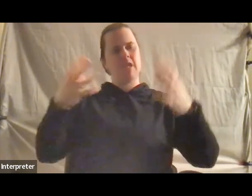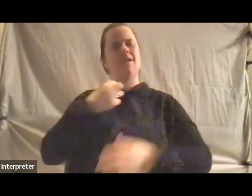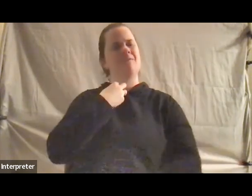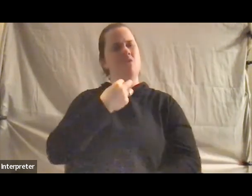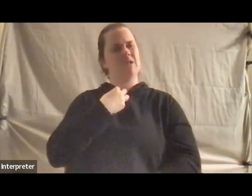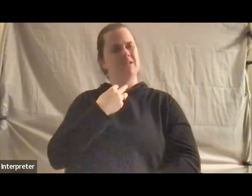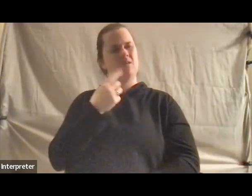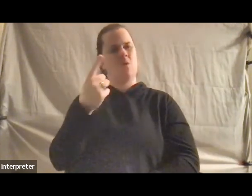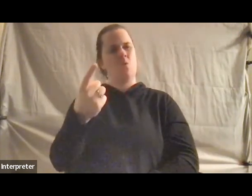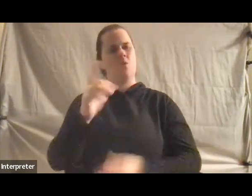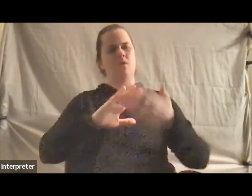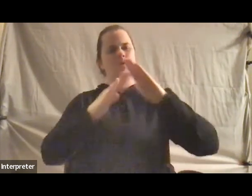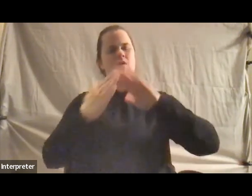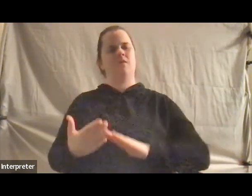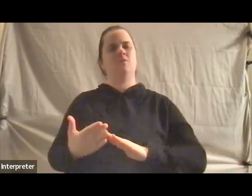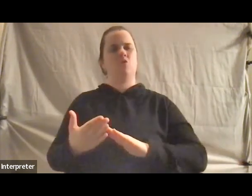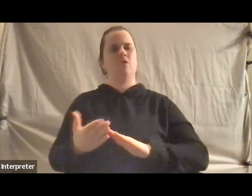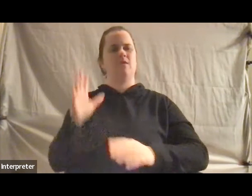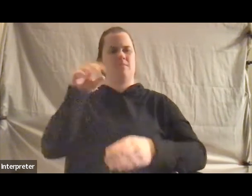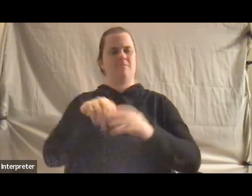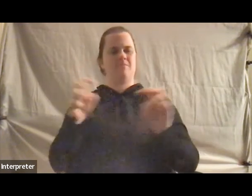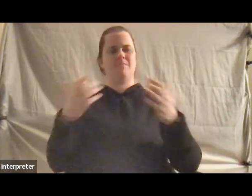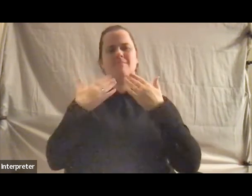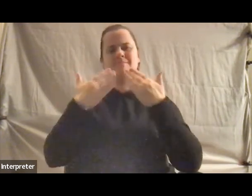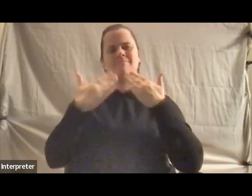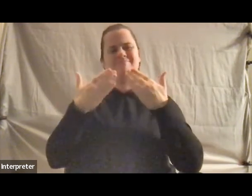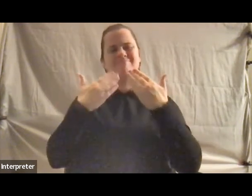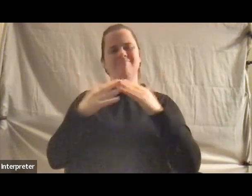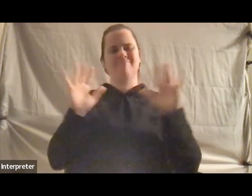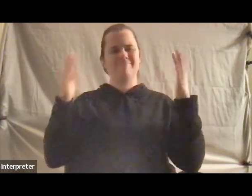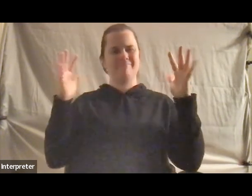voices, one community. Thank you.